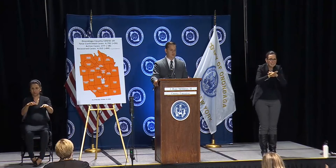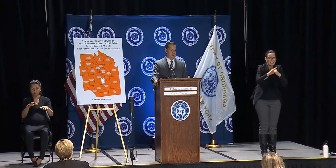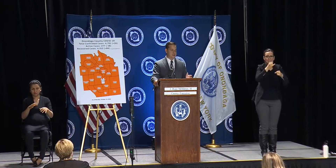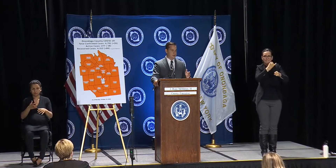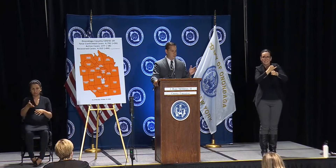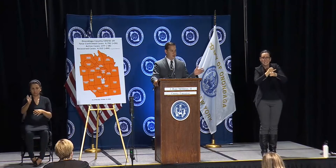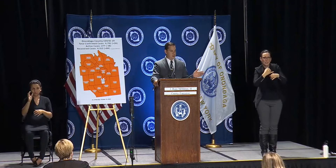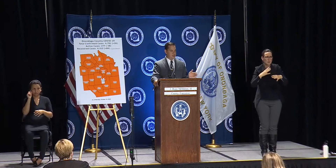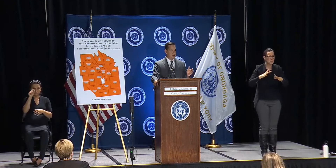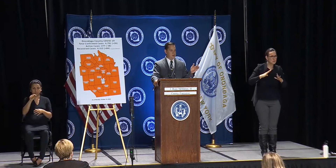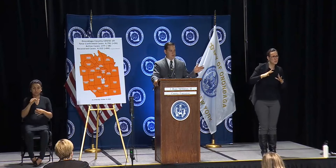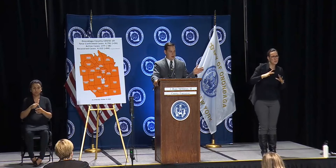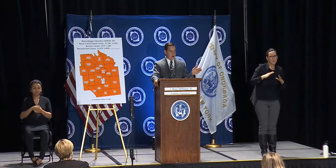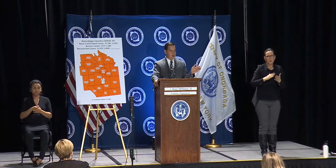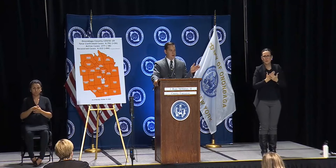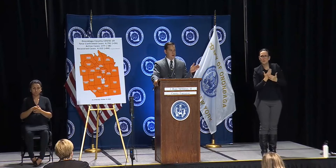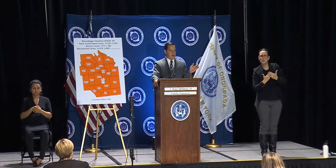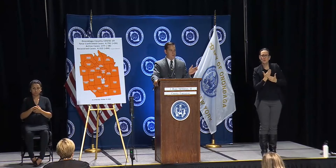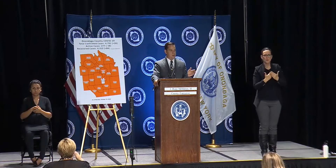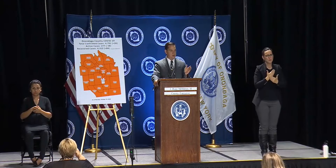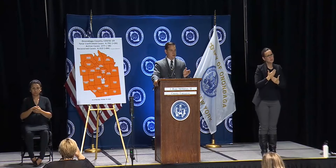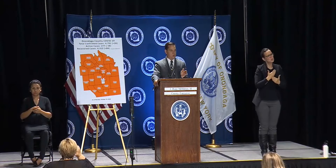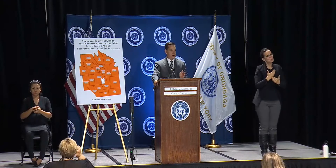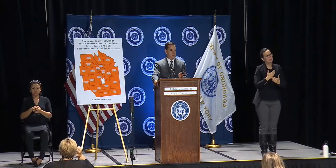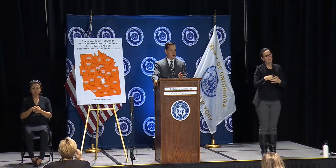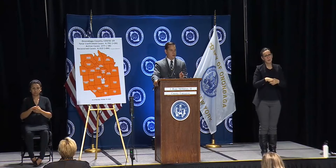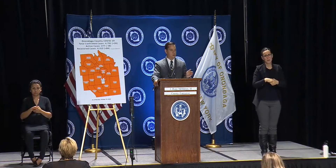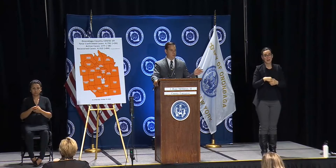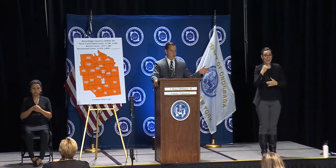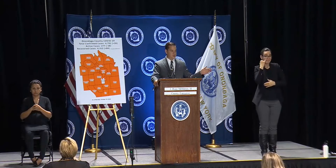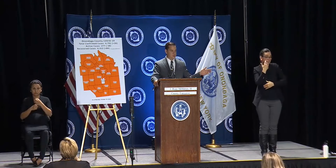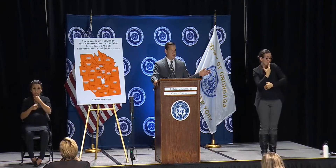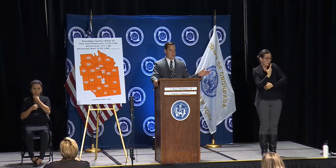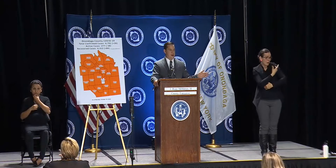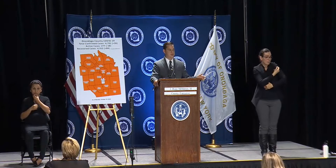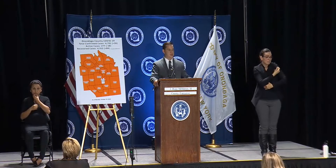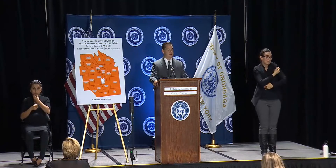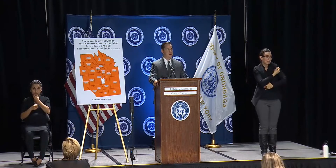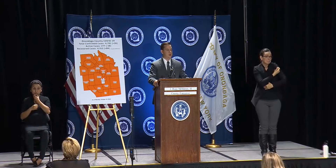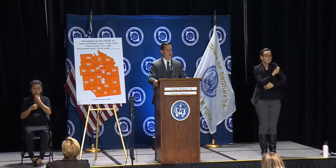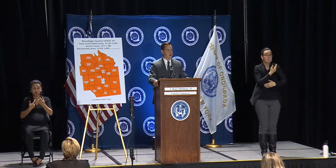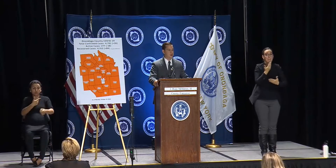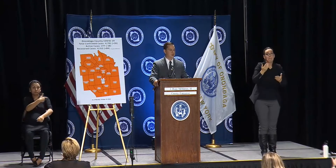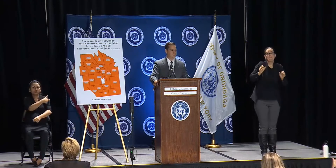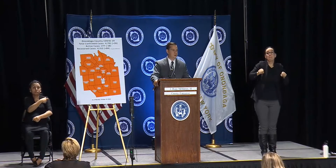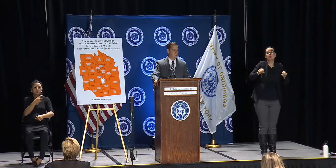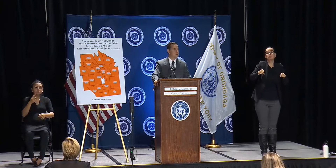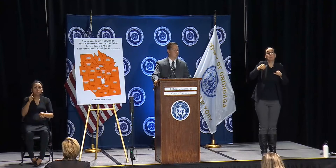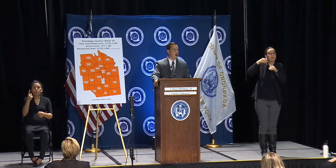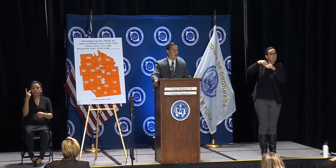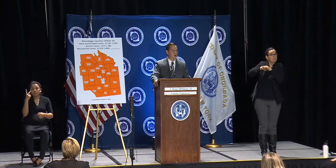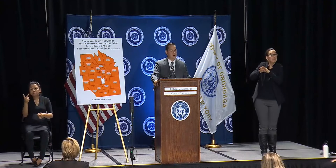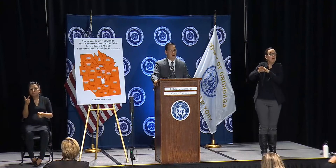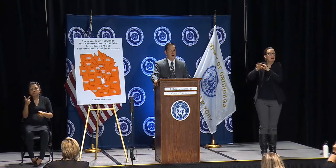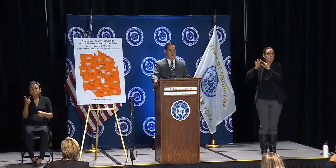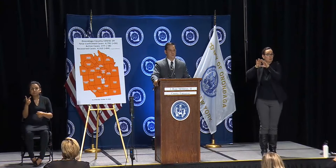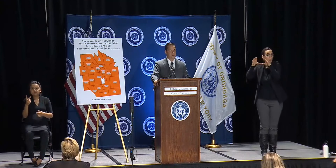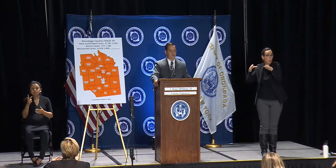you get a vaccine, depending on the timing of that, maybe there's a way you can bring in some capacity as